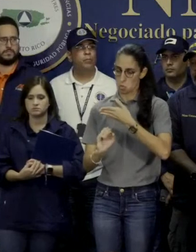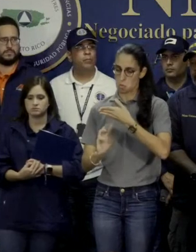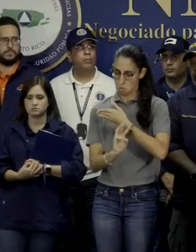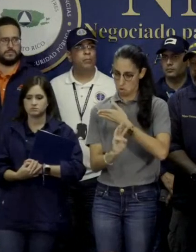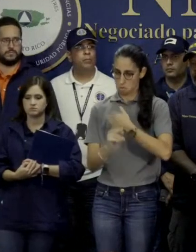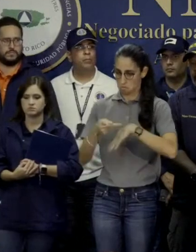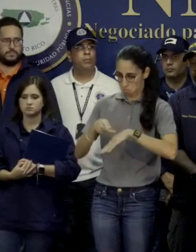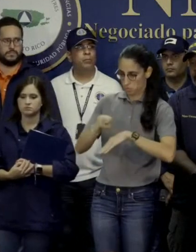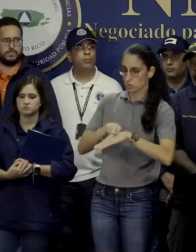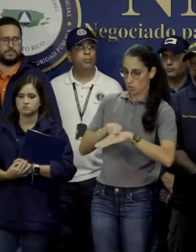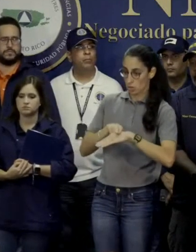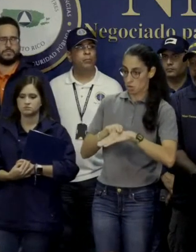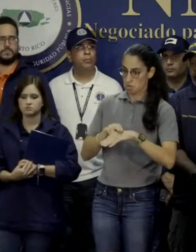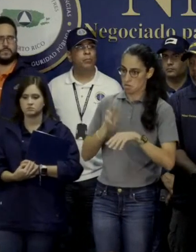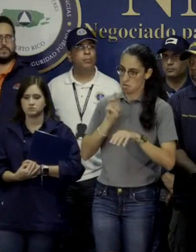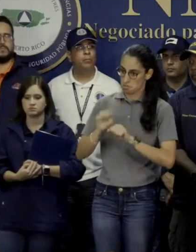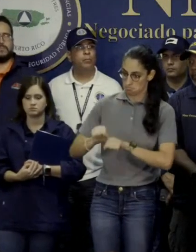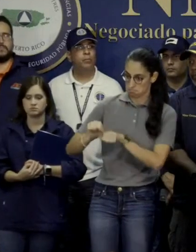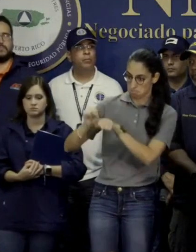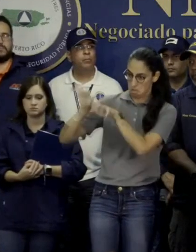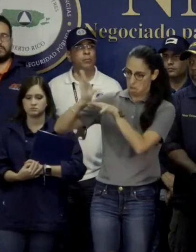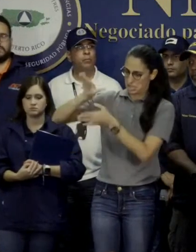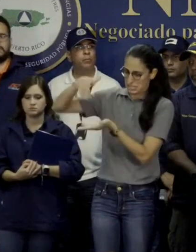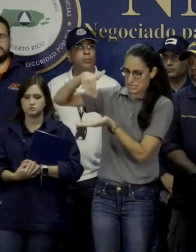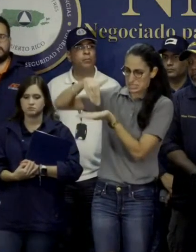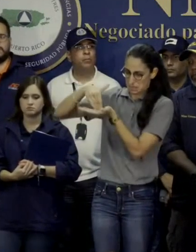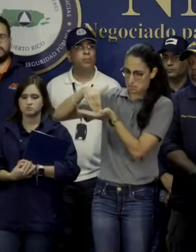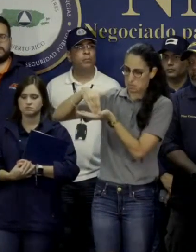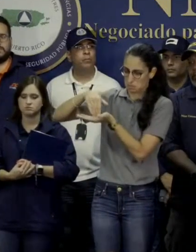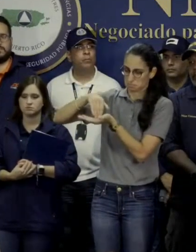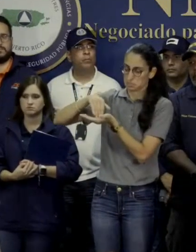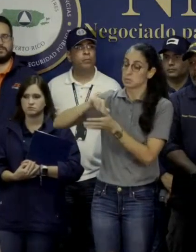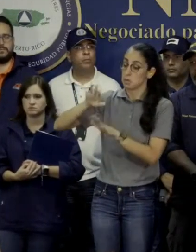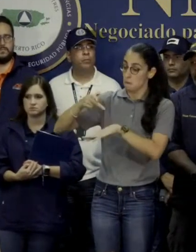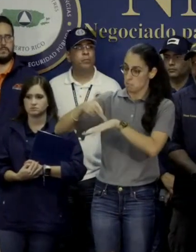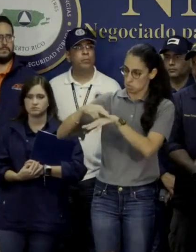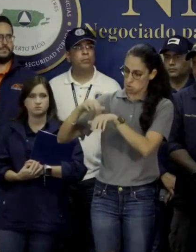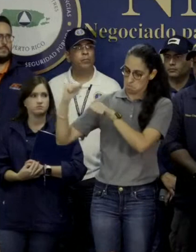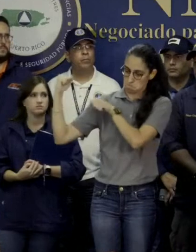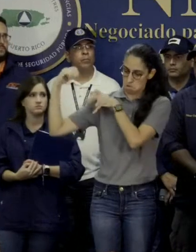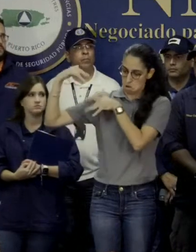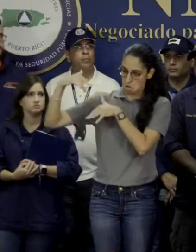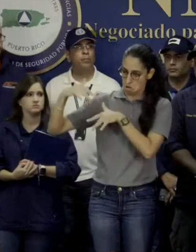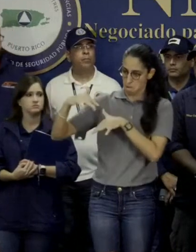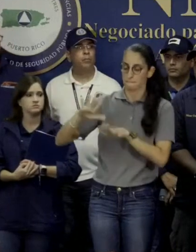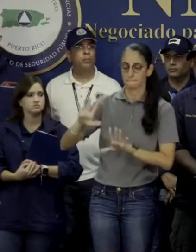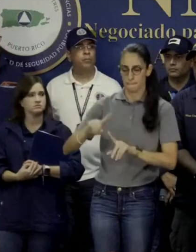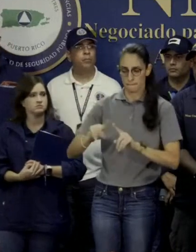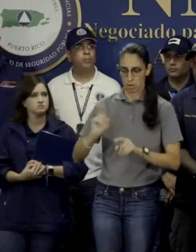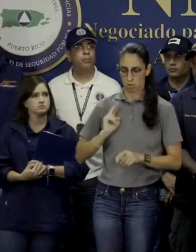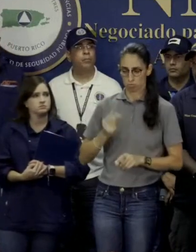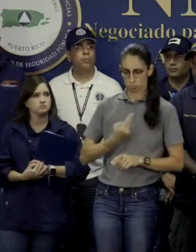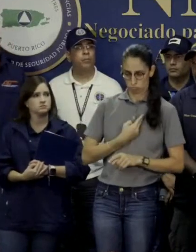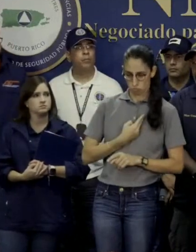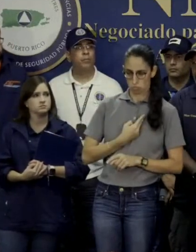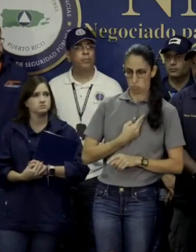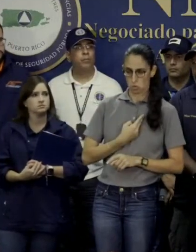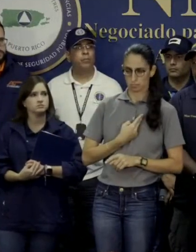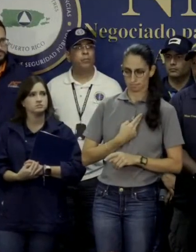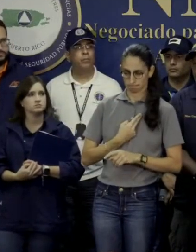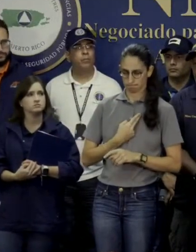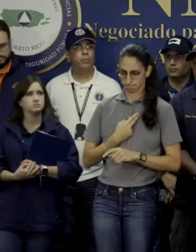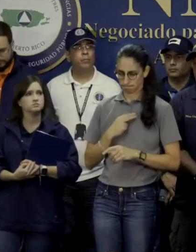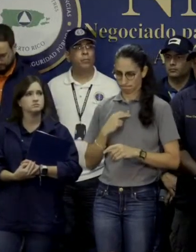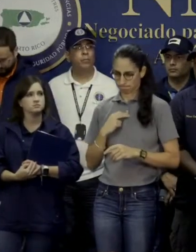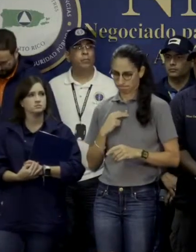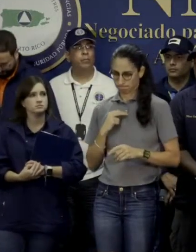the mountain range, central mountain range in Puerto Rico. But we anticipate that there will be areas impacted